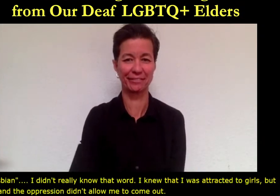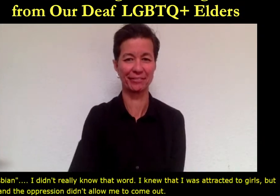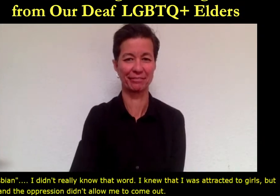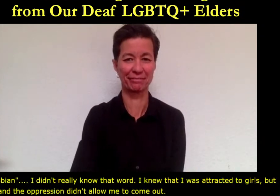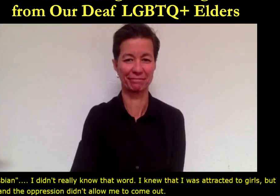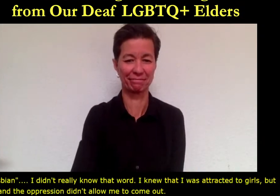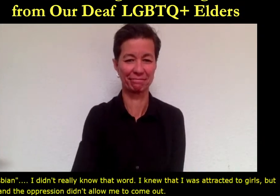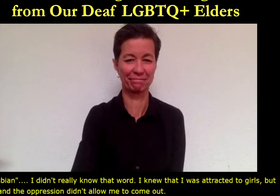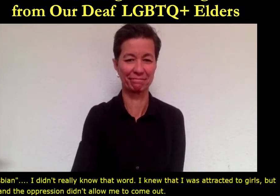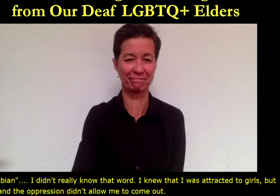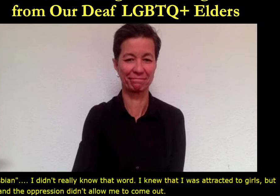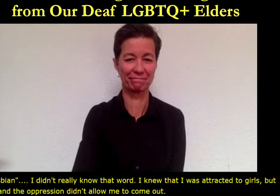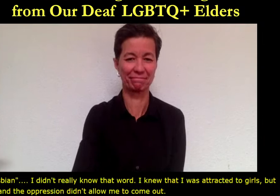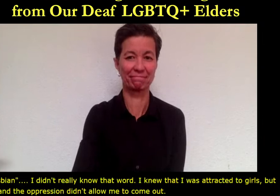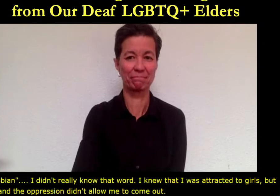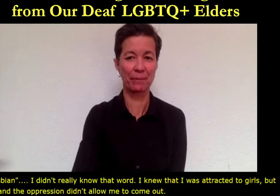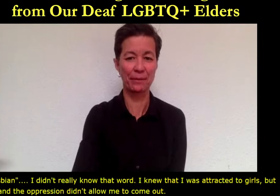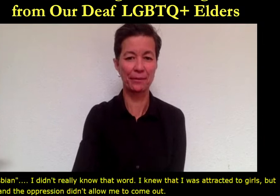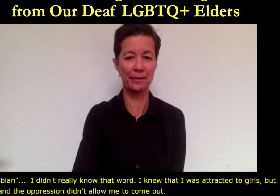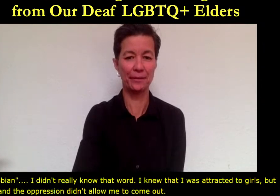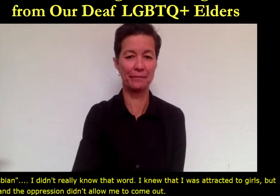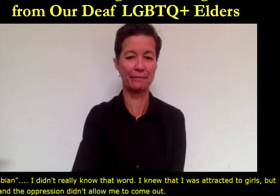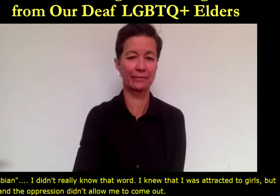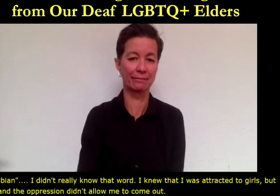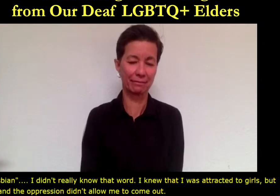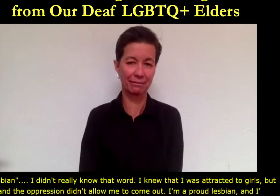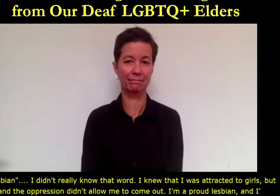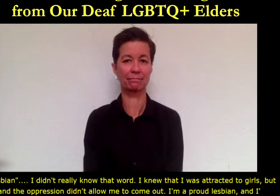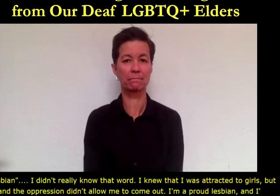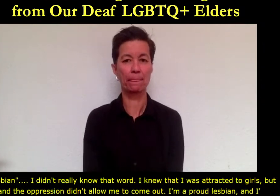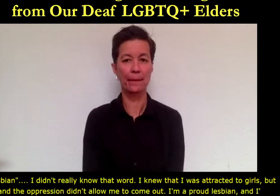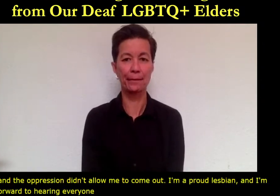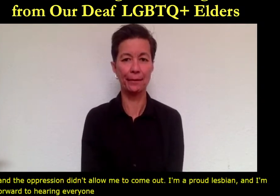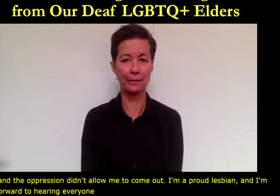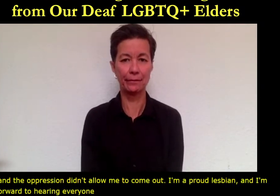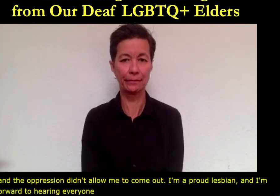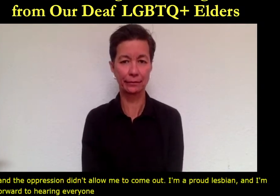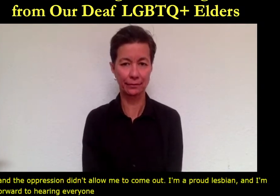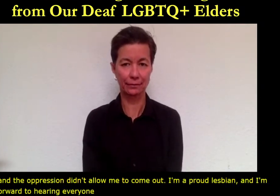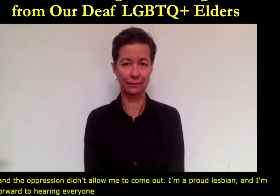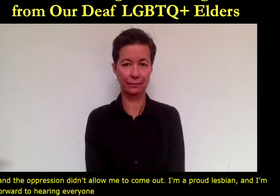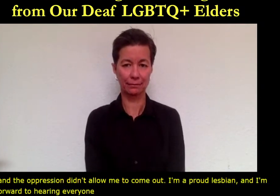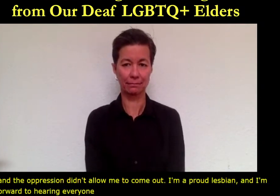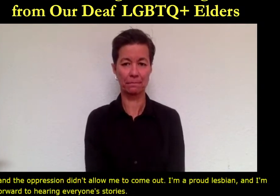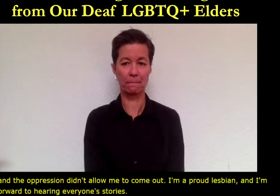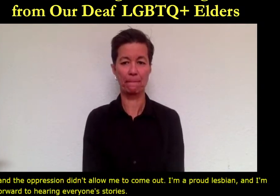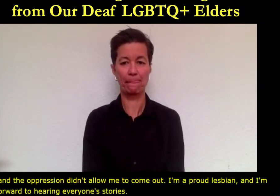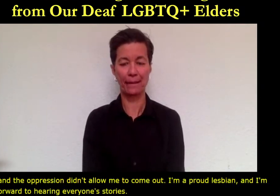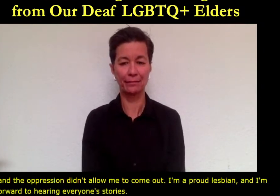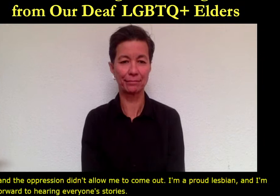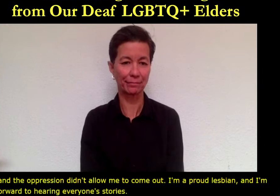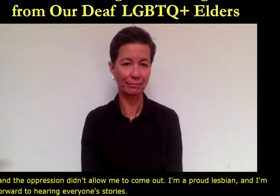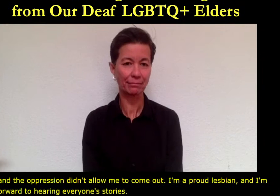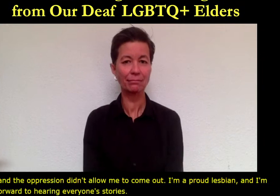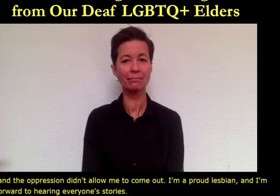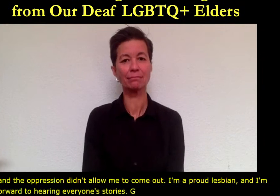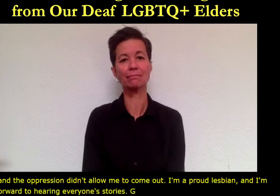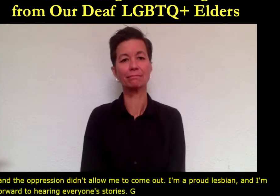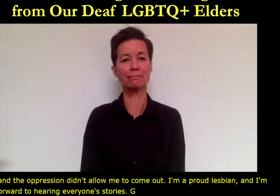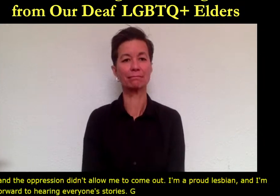awesome thank you so much coco our next panelist rosalind rosalind